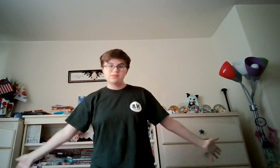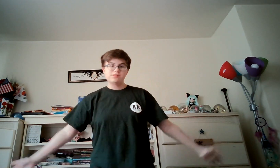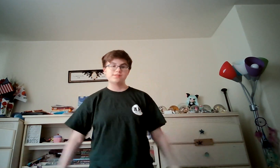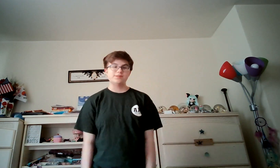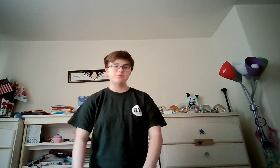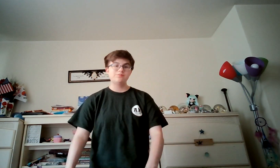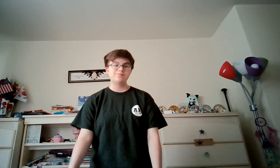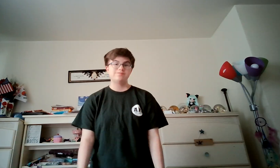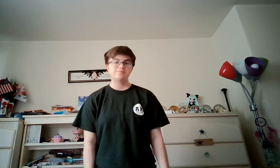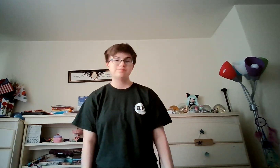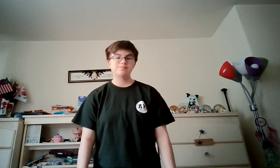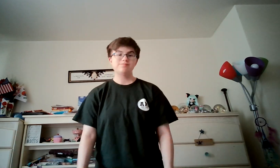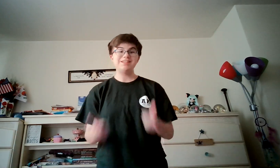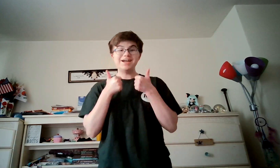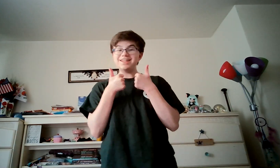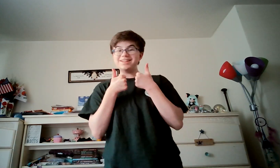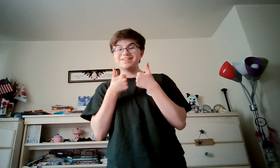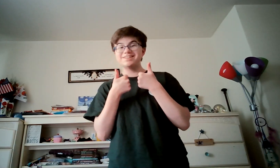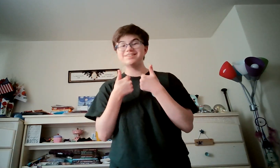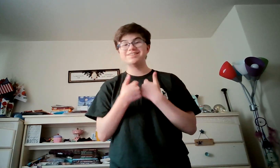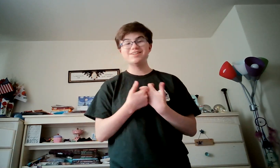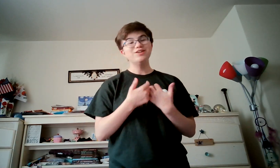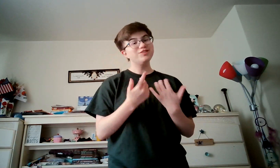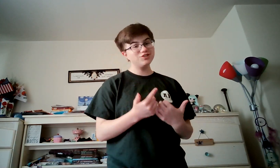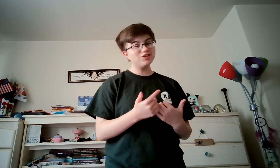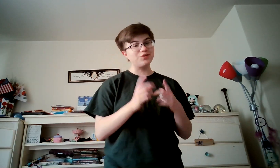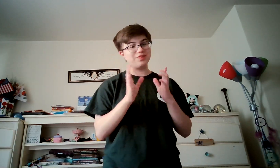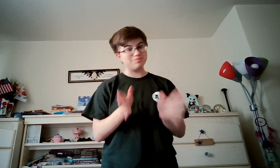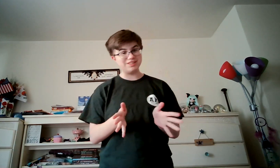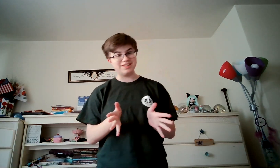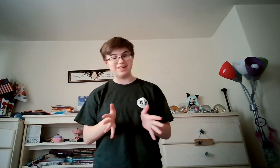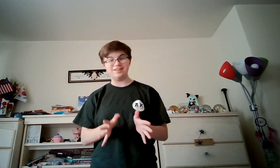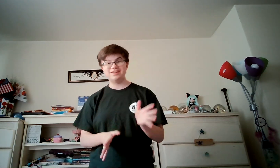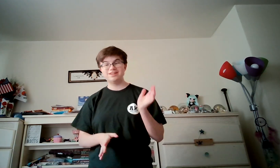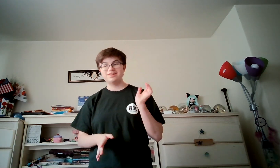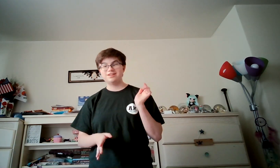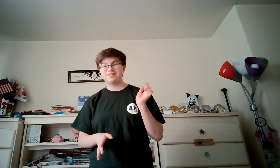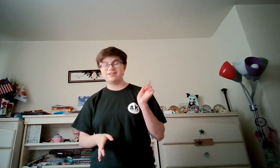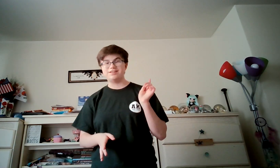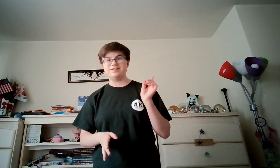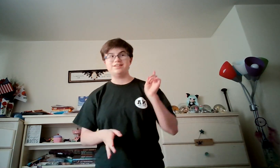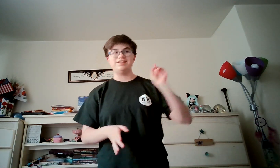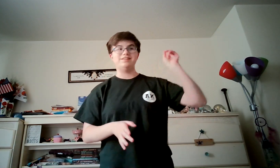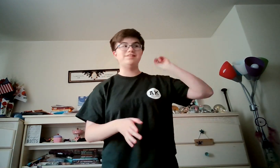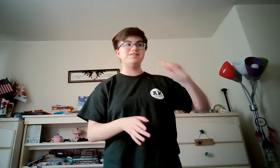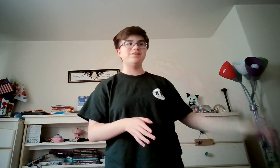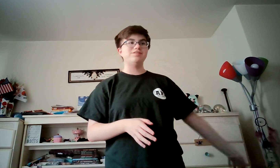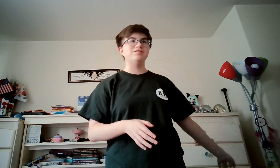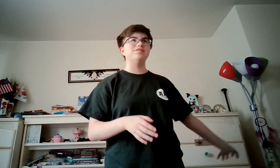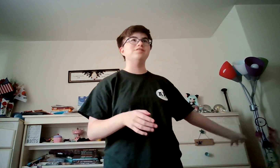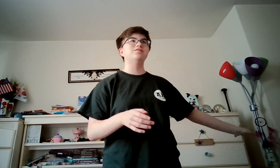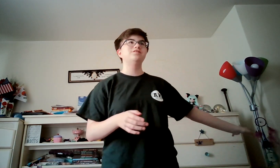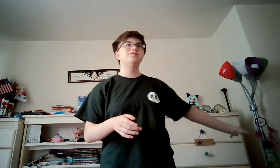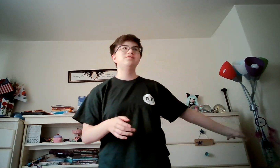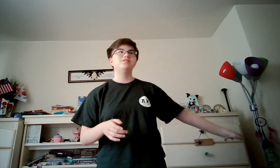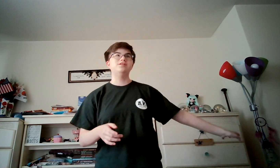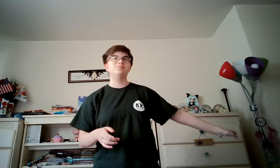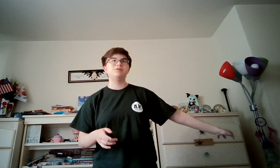So, but she got it. She struggled with it, but she got it. I sent her a